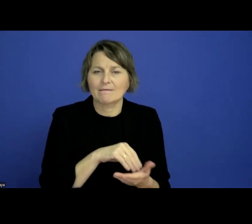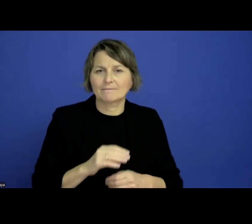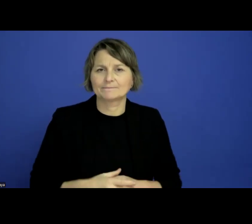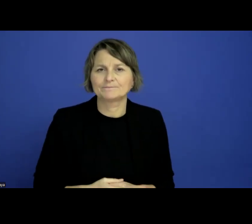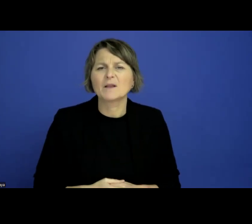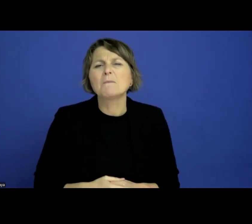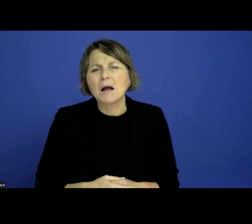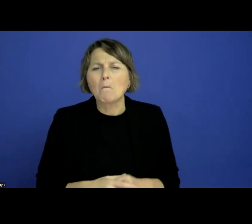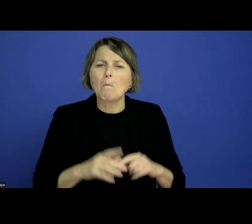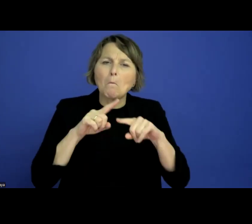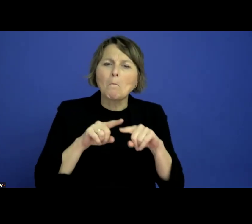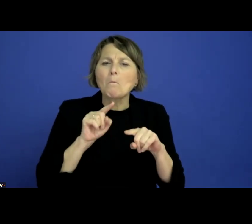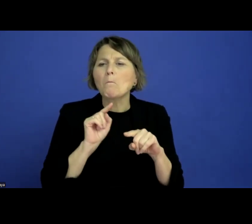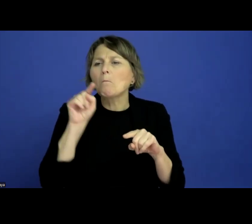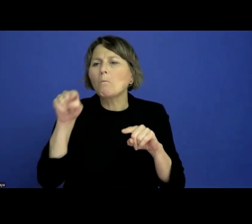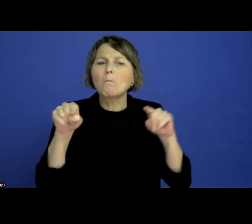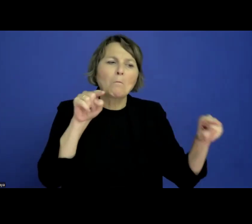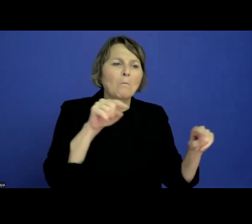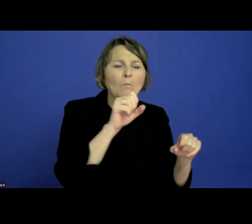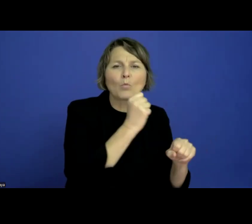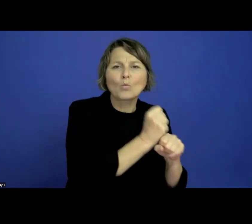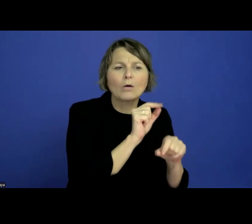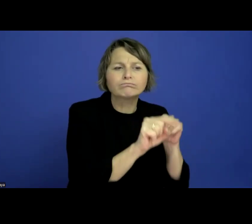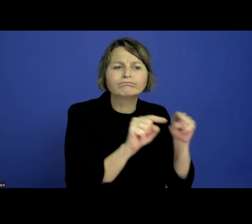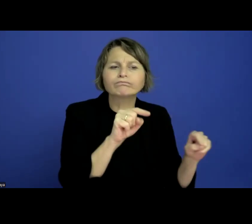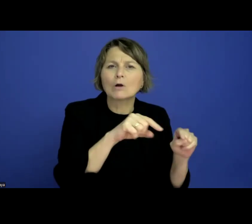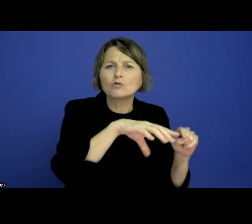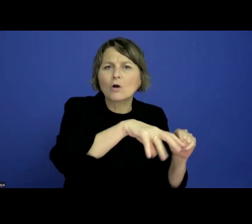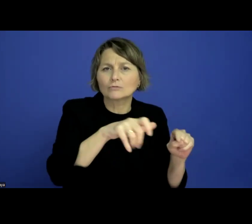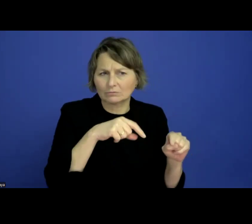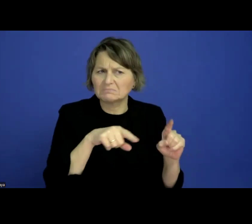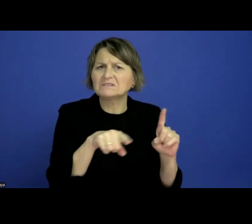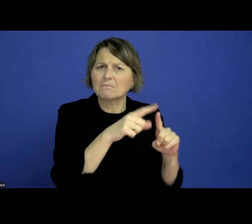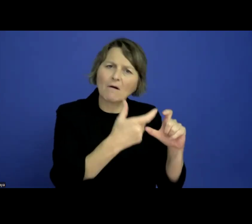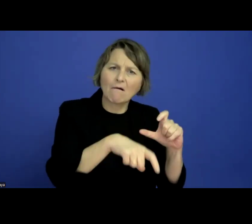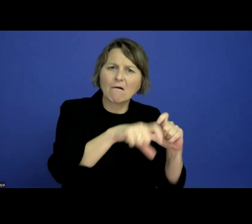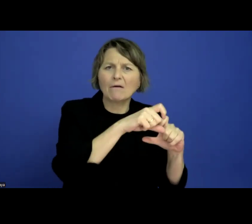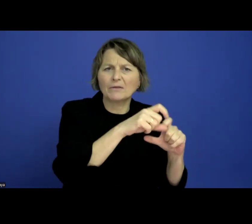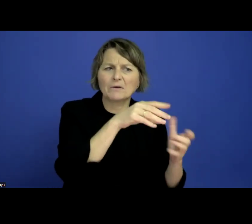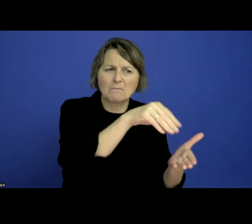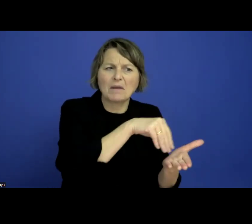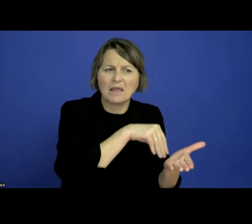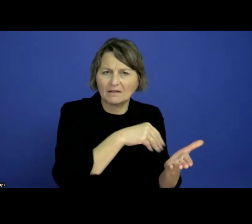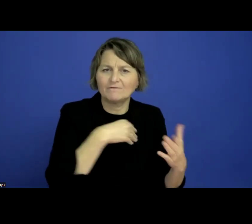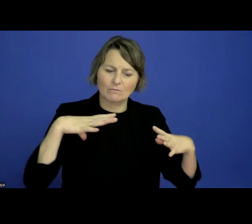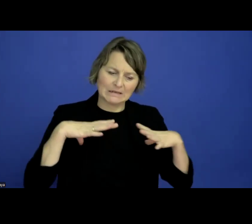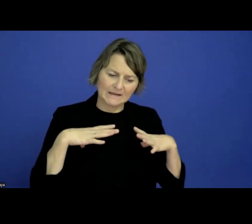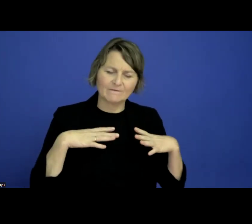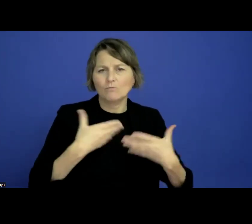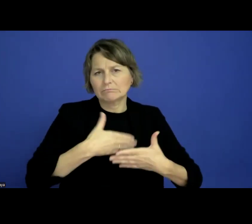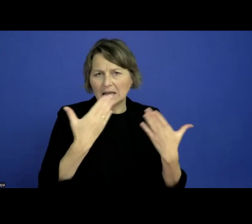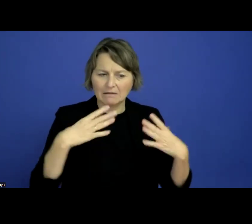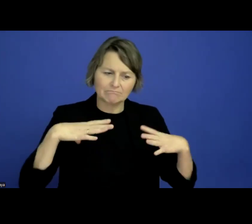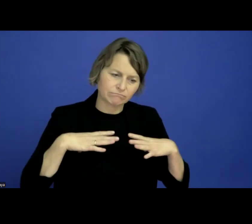they are working, can benefit also from other paid leave or paid day. The